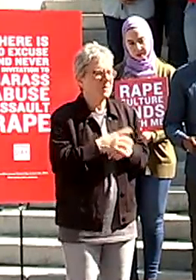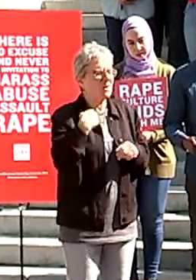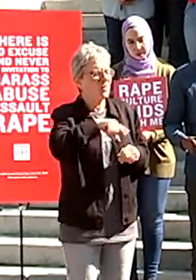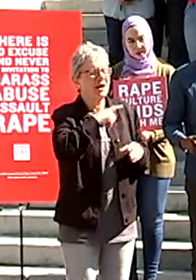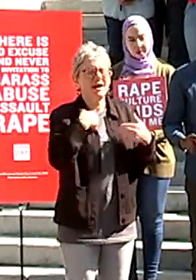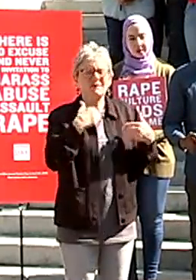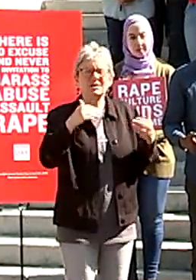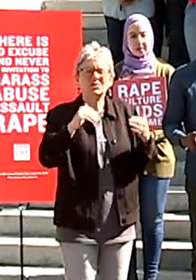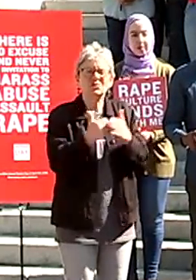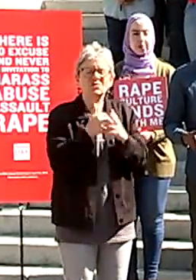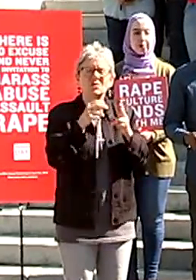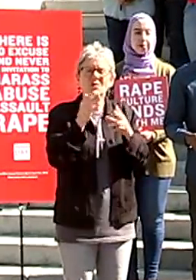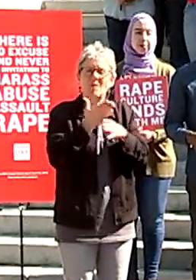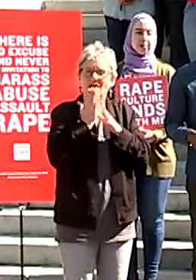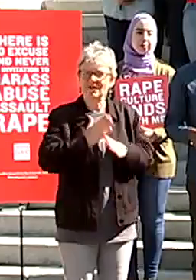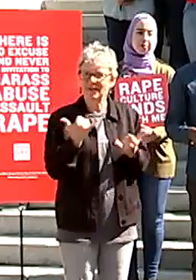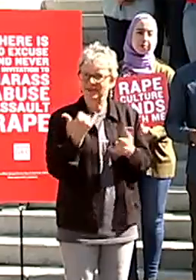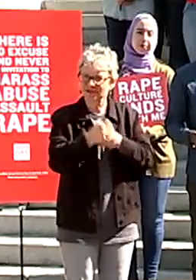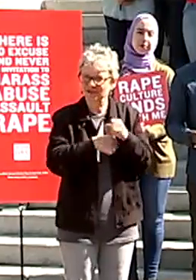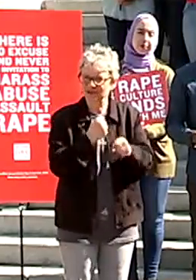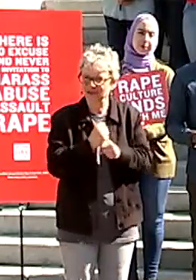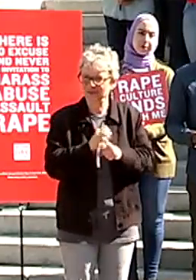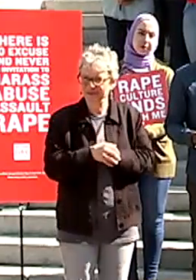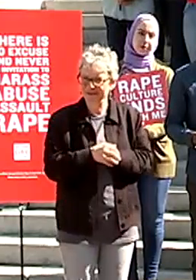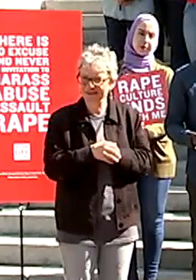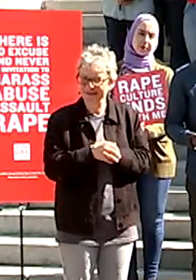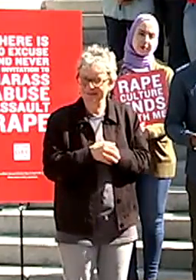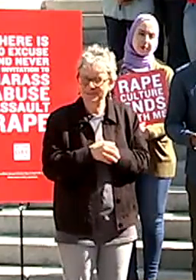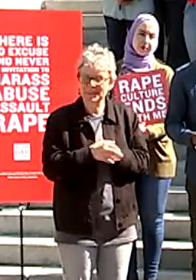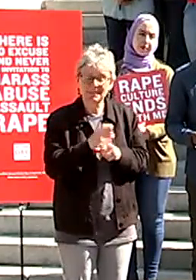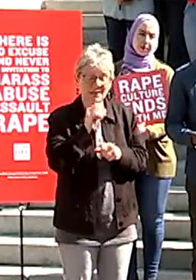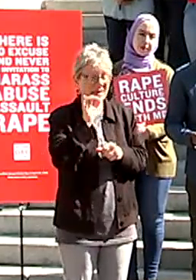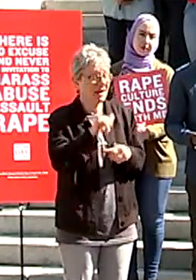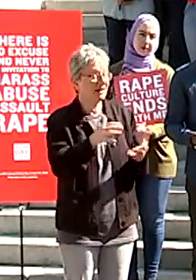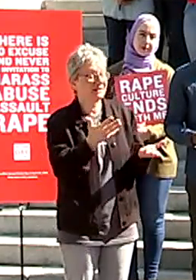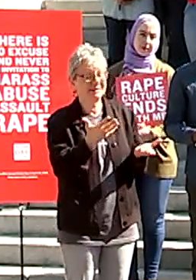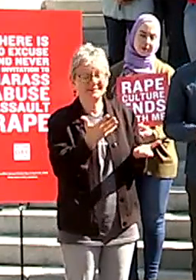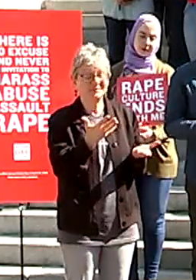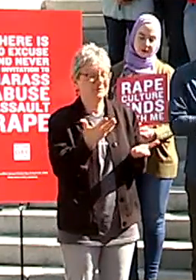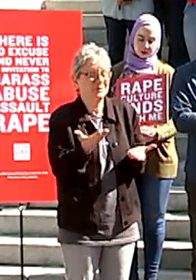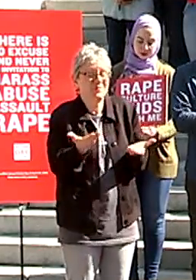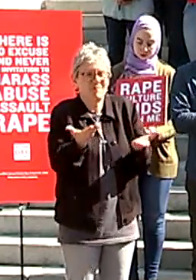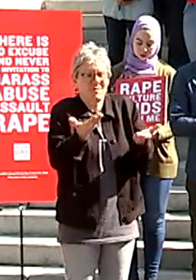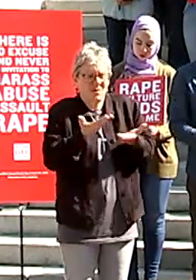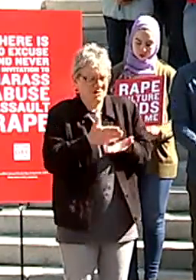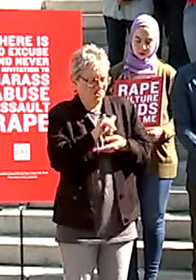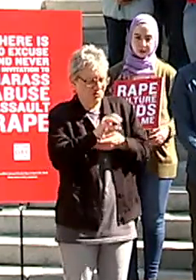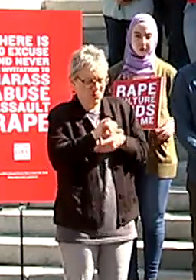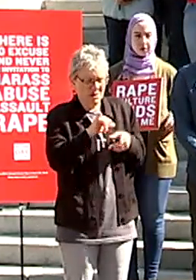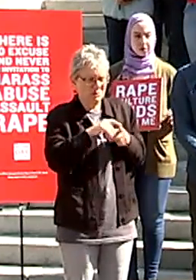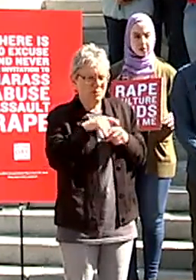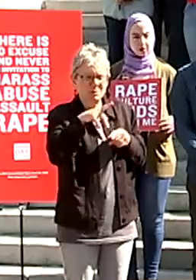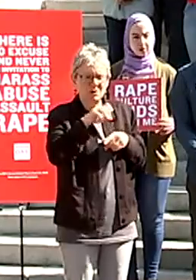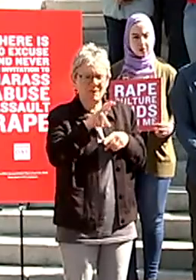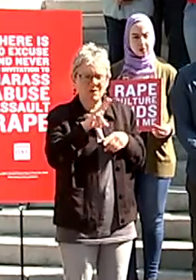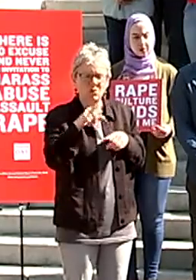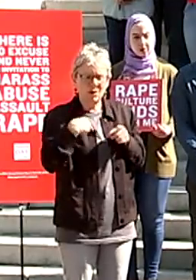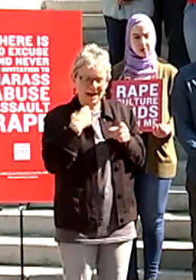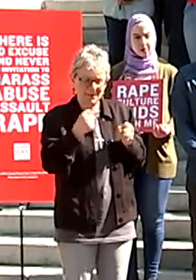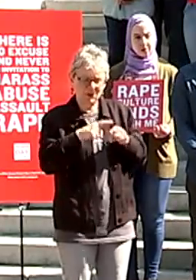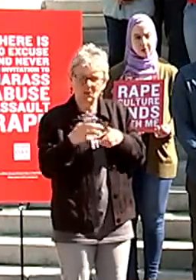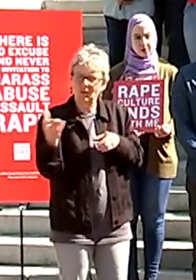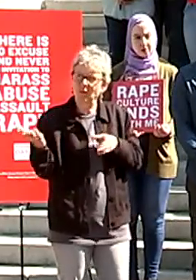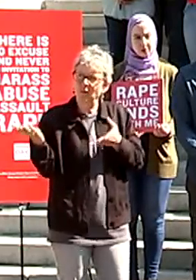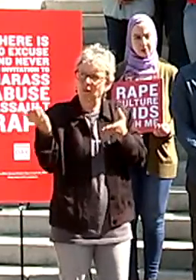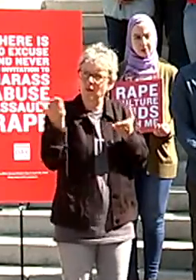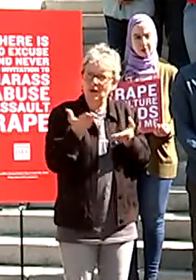We have a new partner this year, and that just brings such joy to POV when we're able to bring